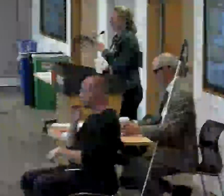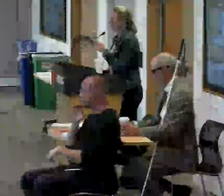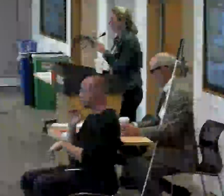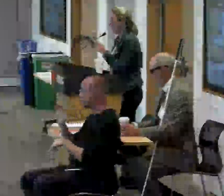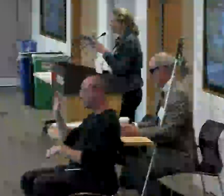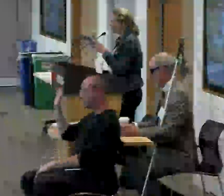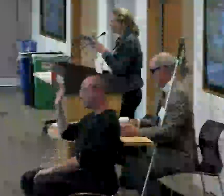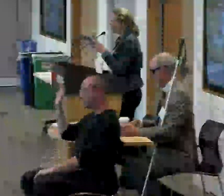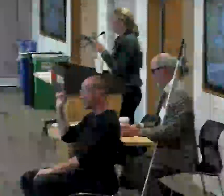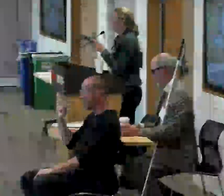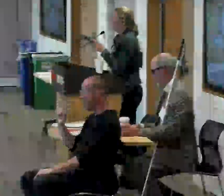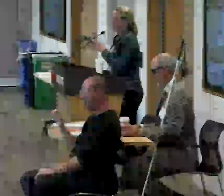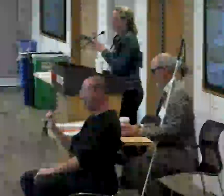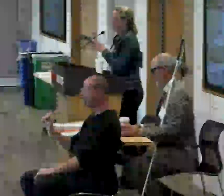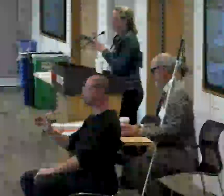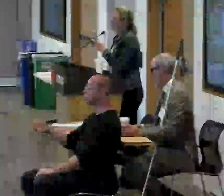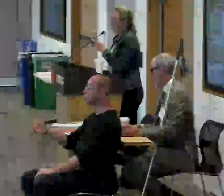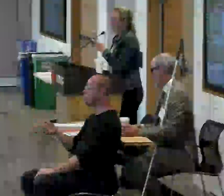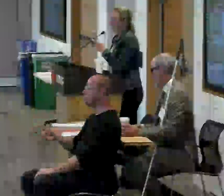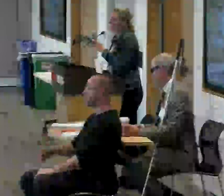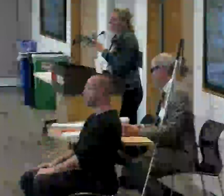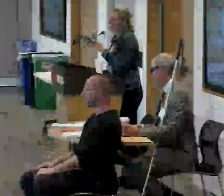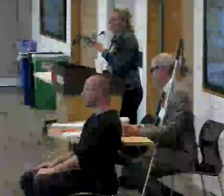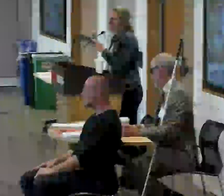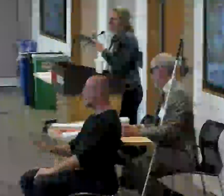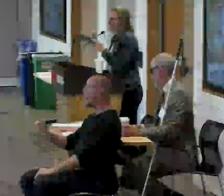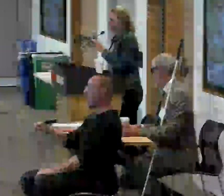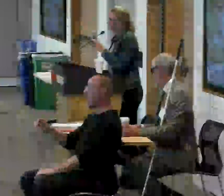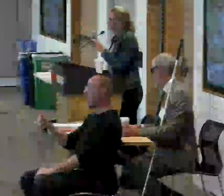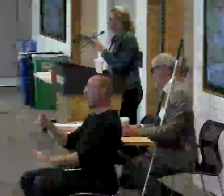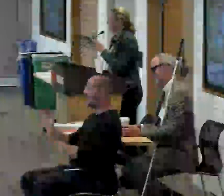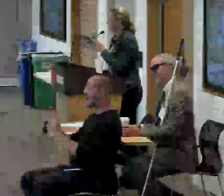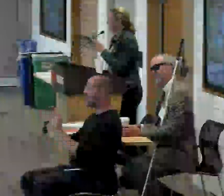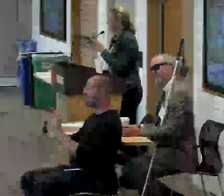Aye. Welcome. Is there any other group or